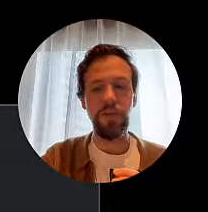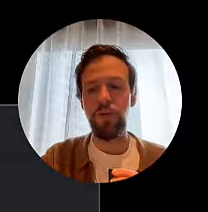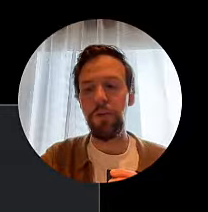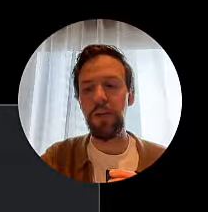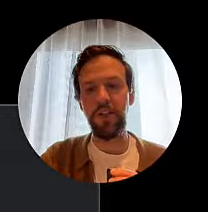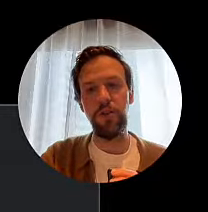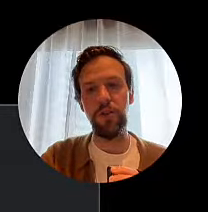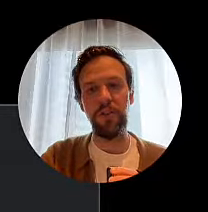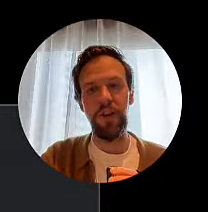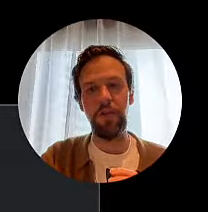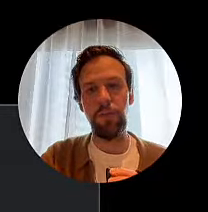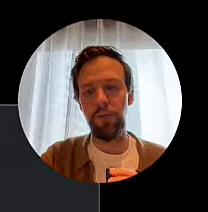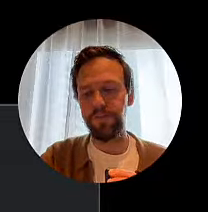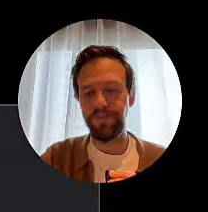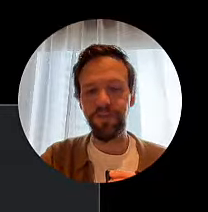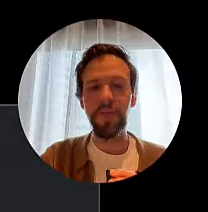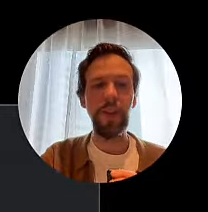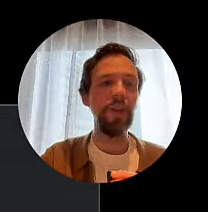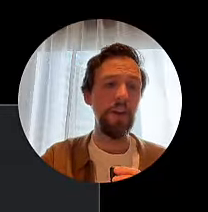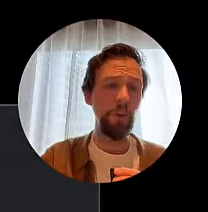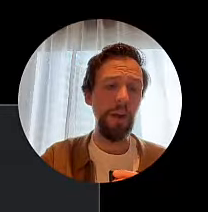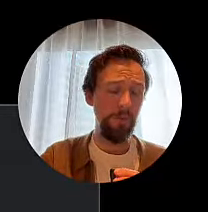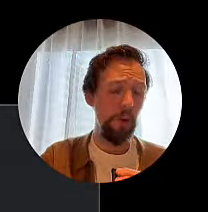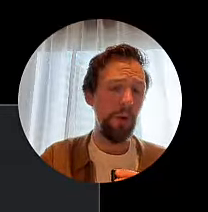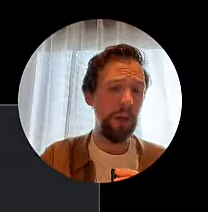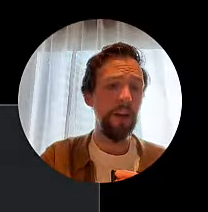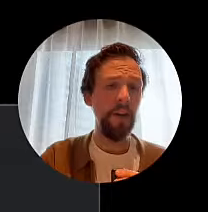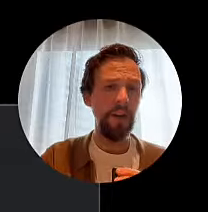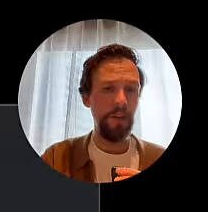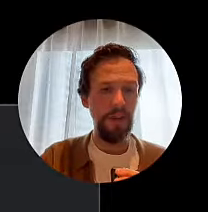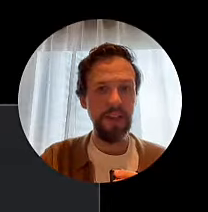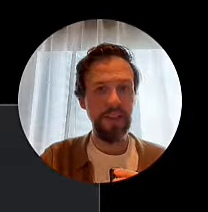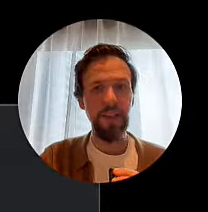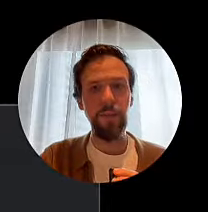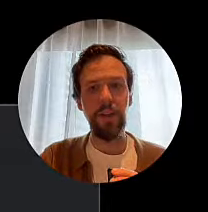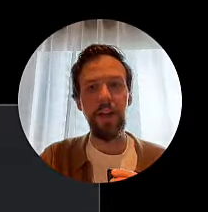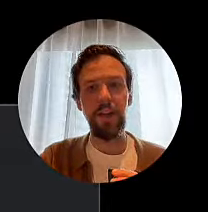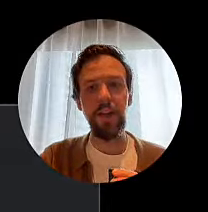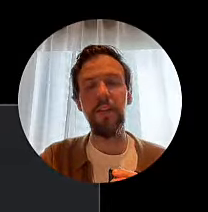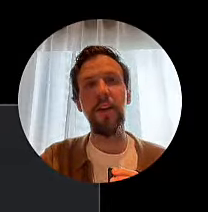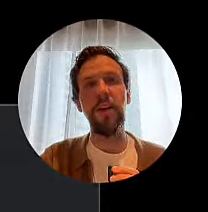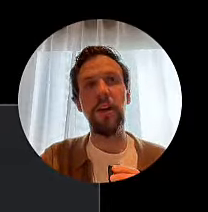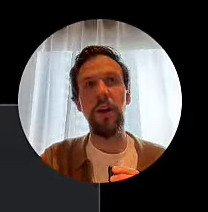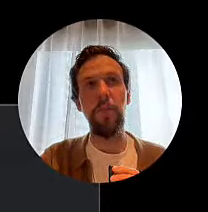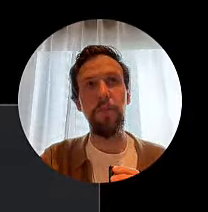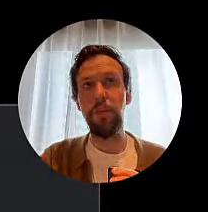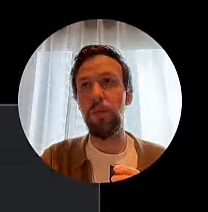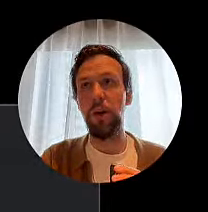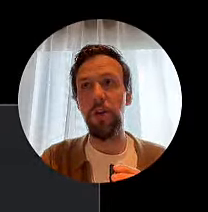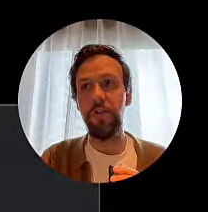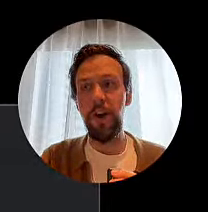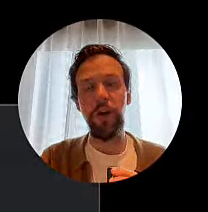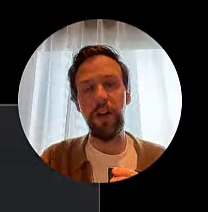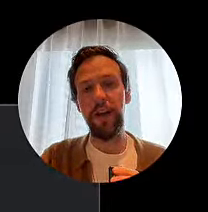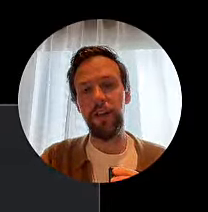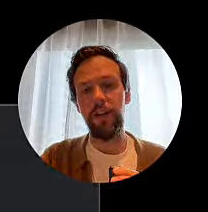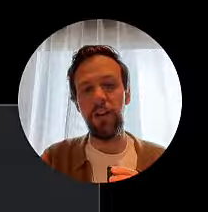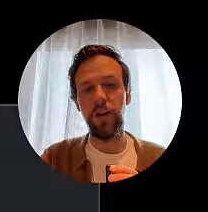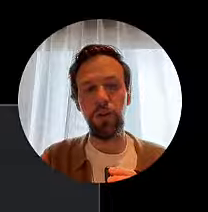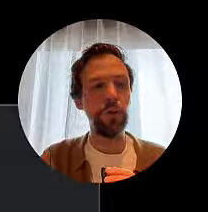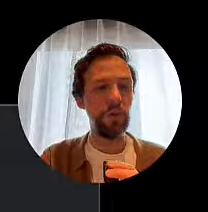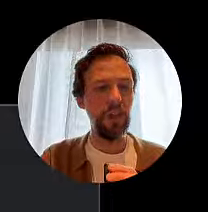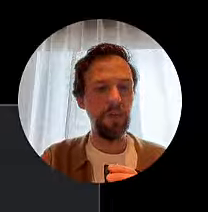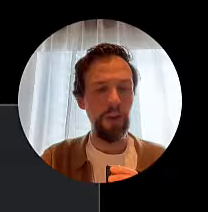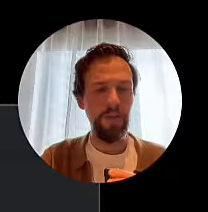and games to be easier discoverable. And when I throw in a PS statement like that, people are very